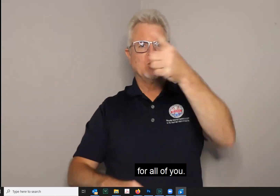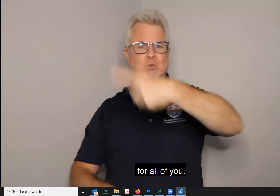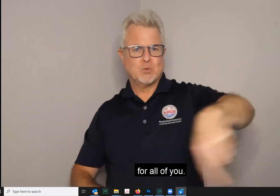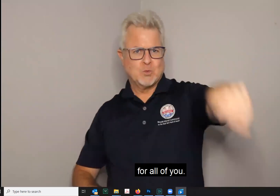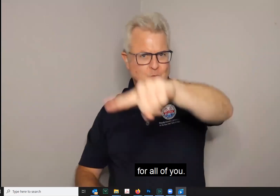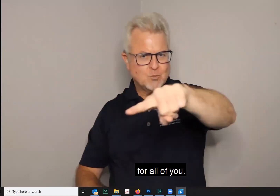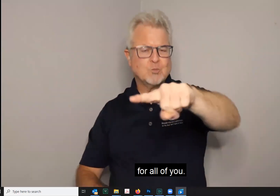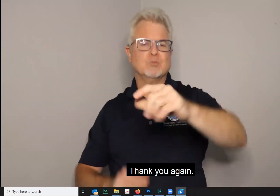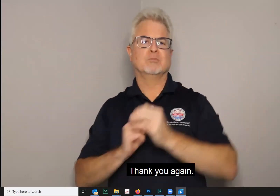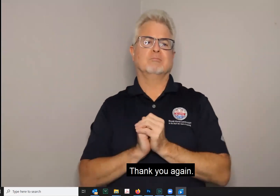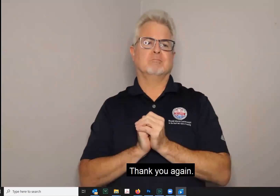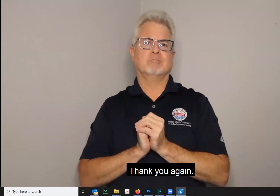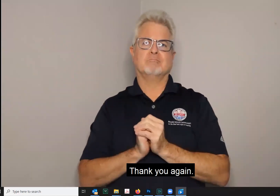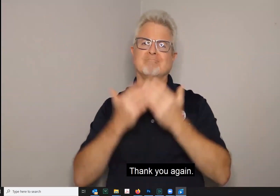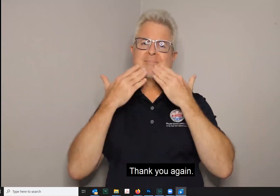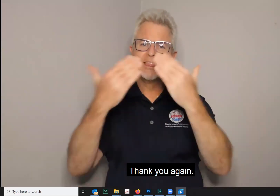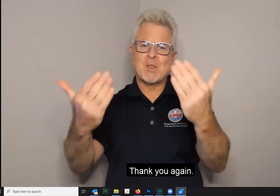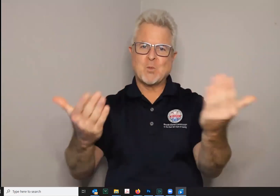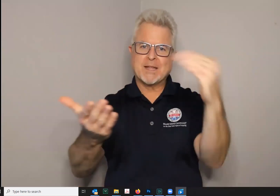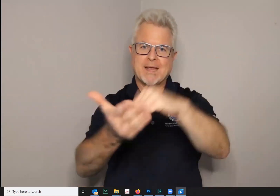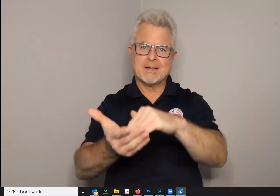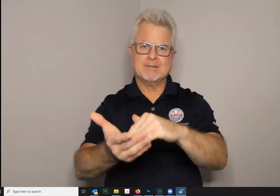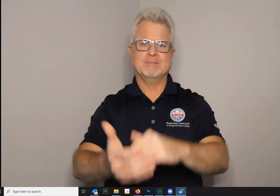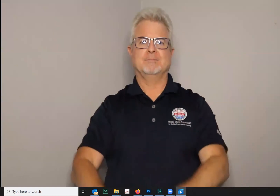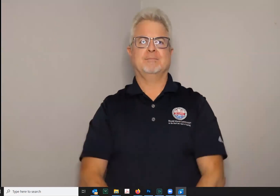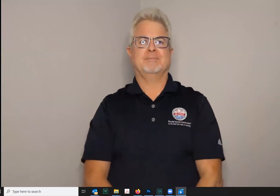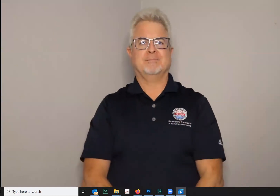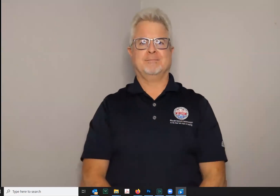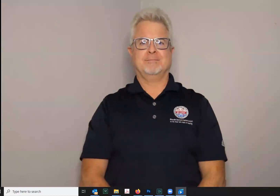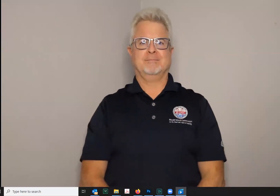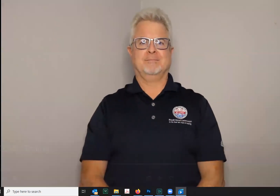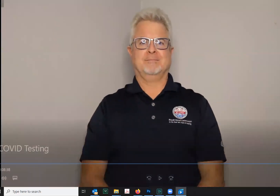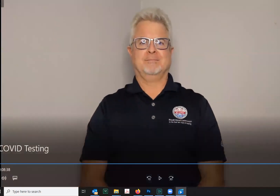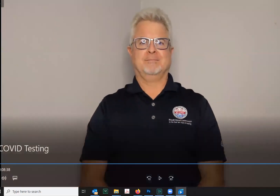successful event and a positive experience for all of you. Thank you again.